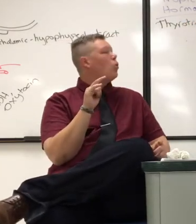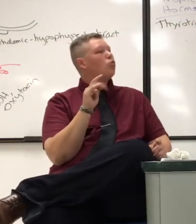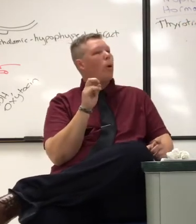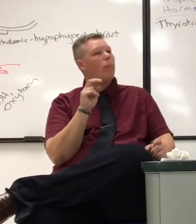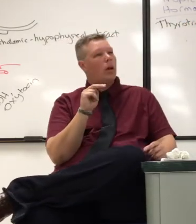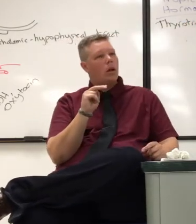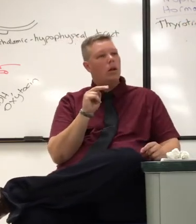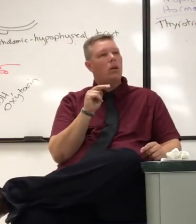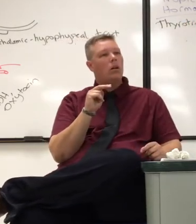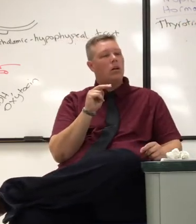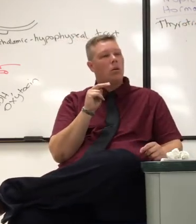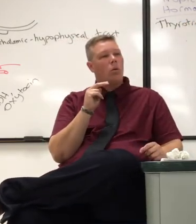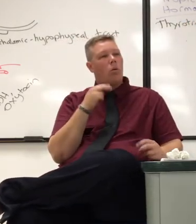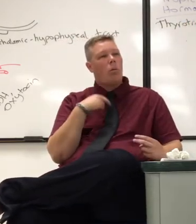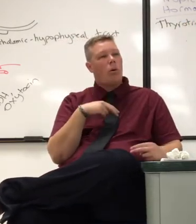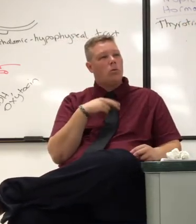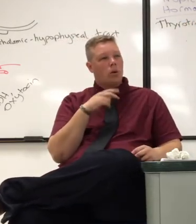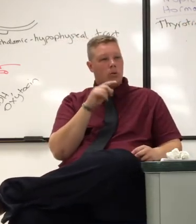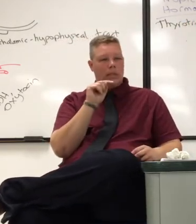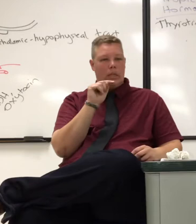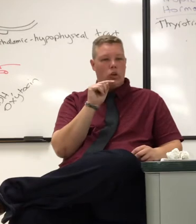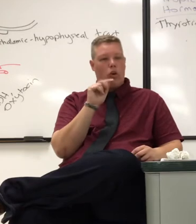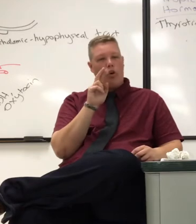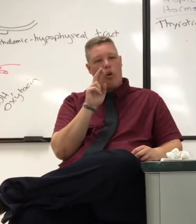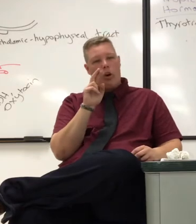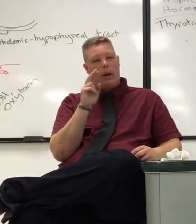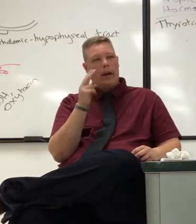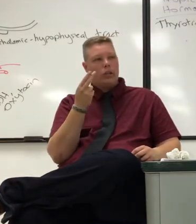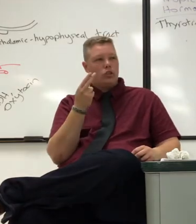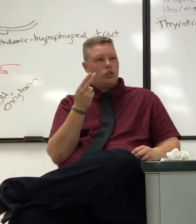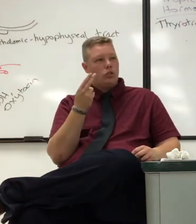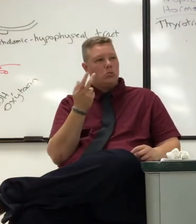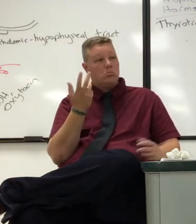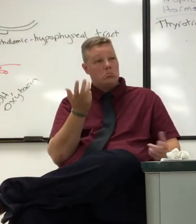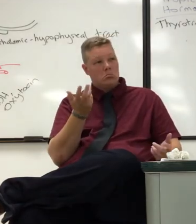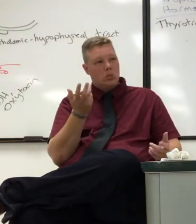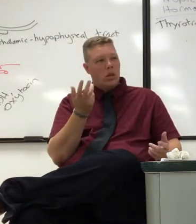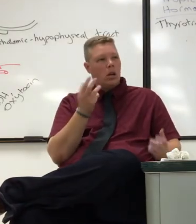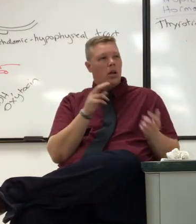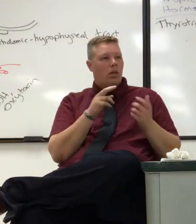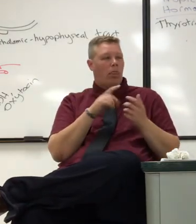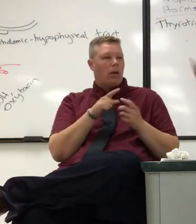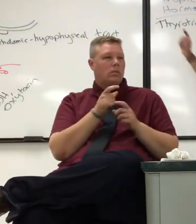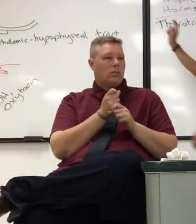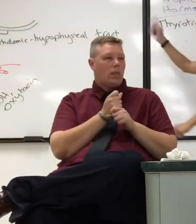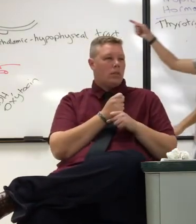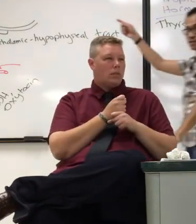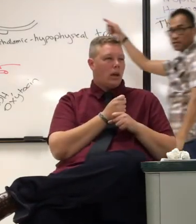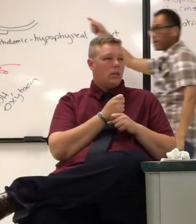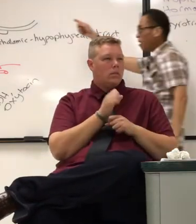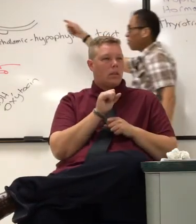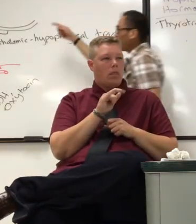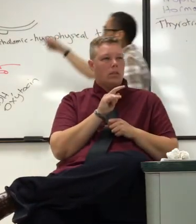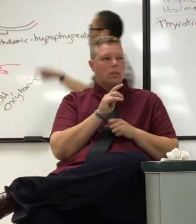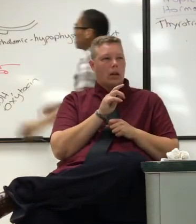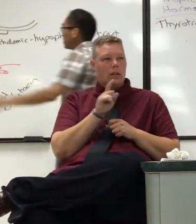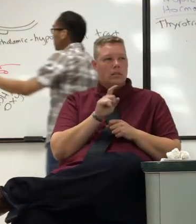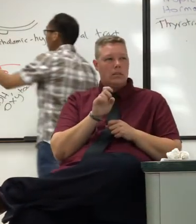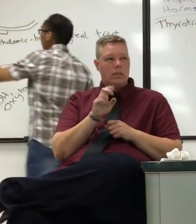Thyrotropin RH, you can call it TRH for short. That is synthesized up here by this